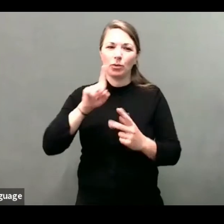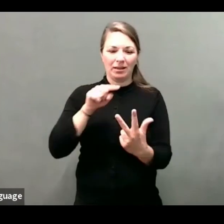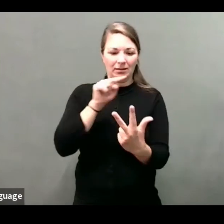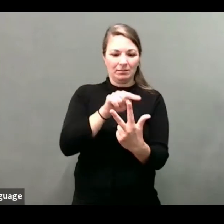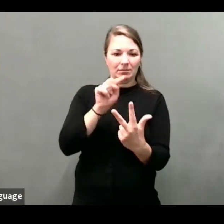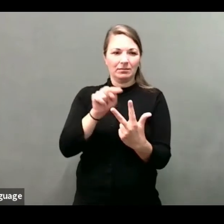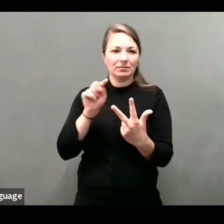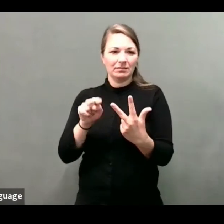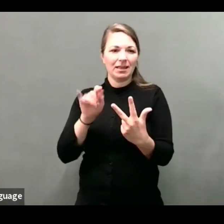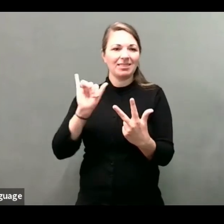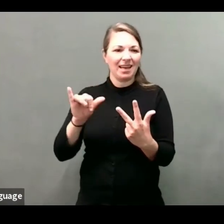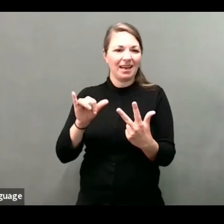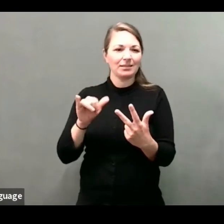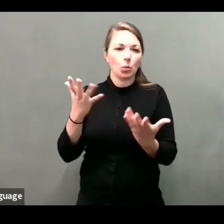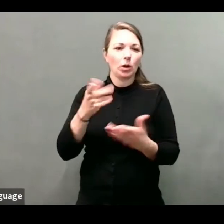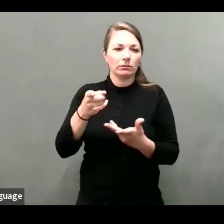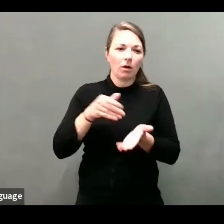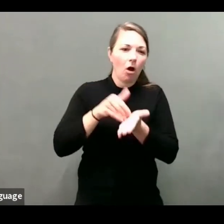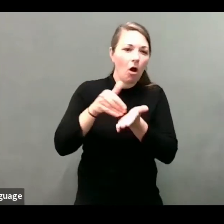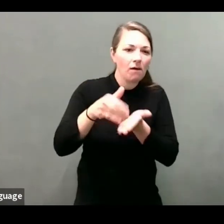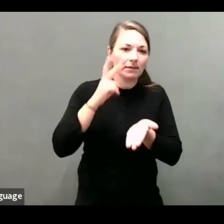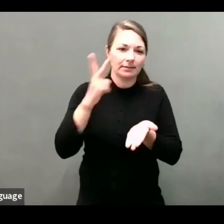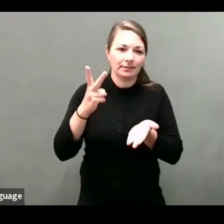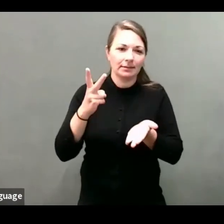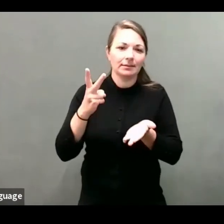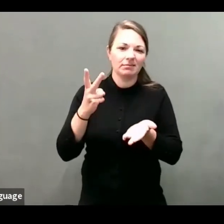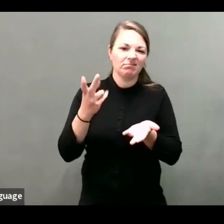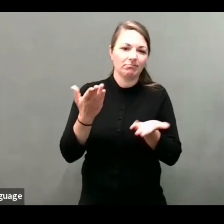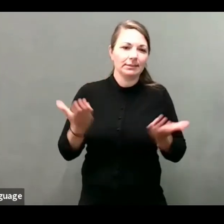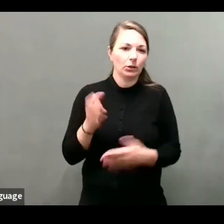are kind of the main ones that we currently see in the state.